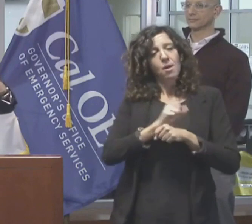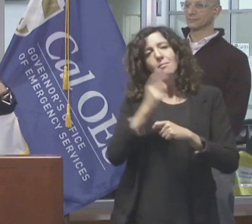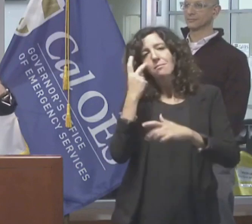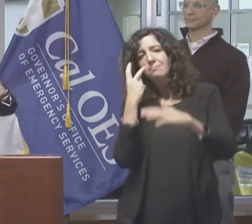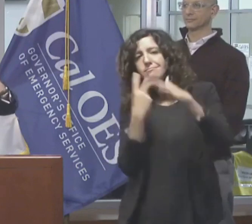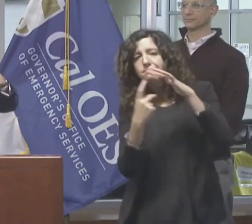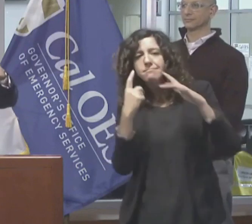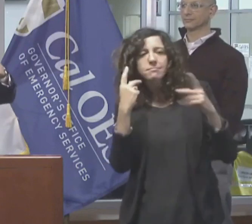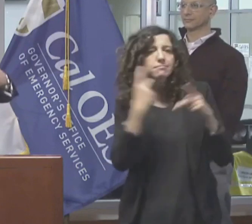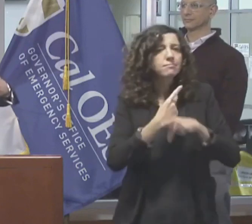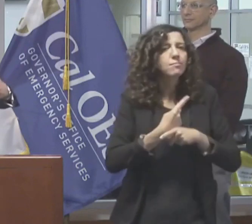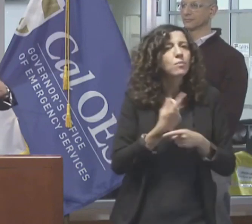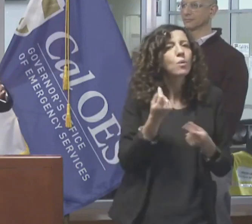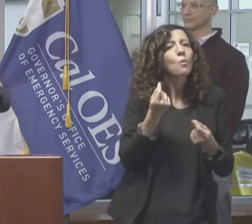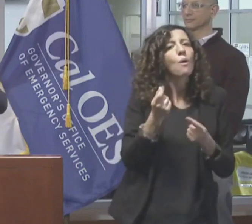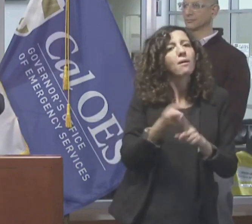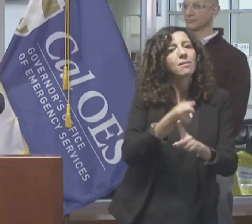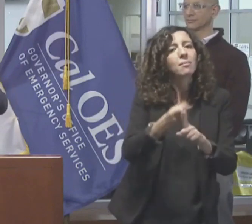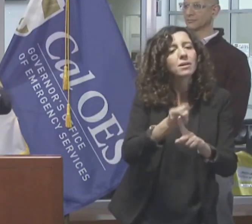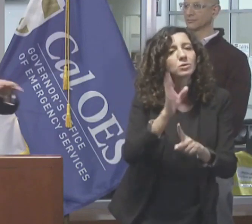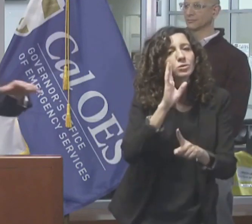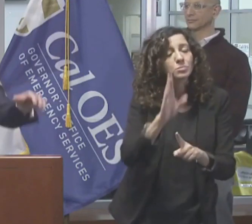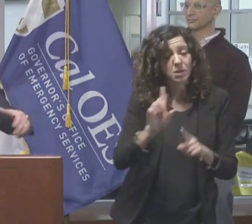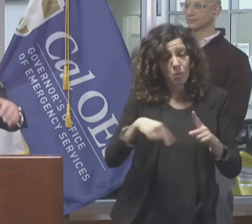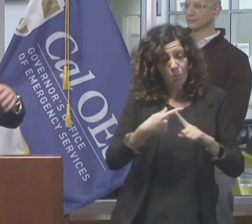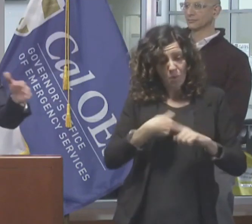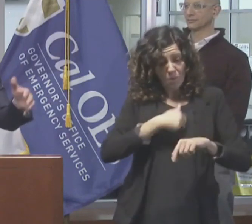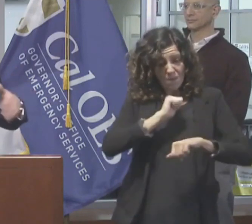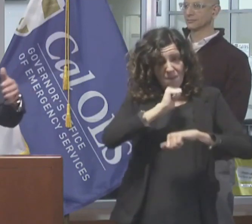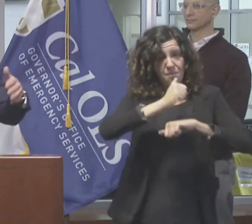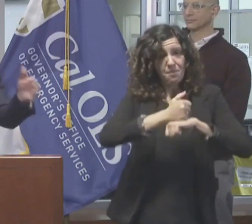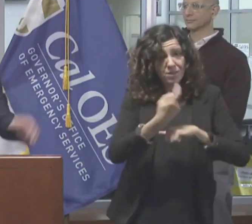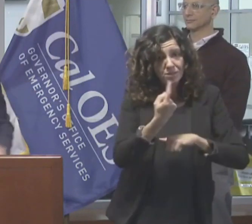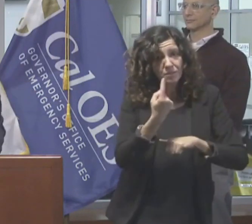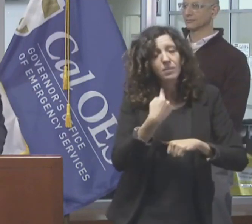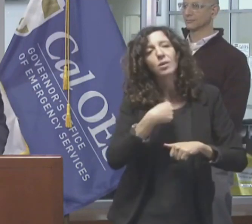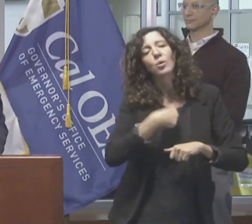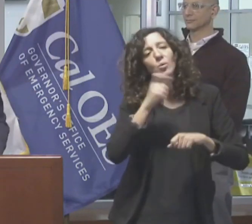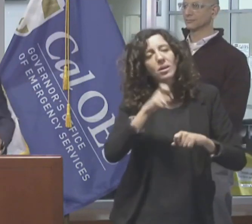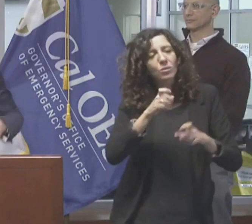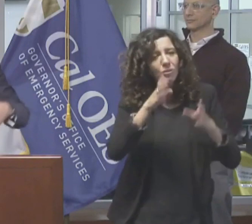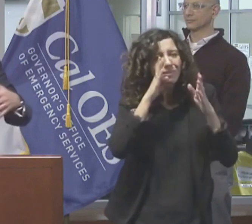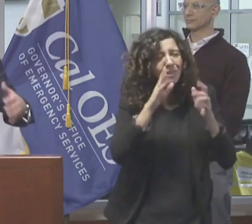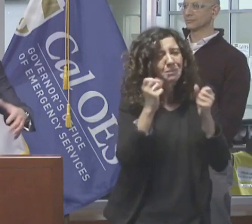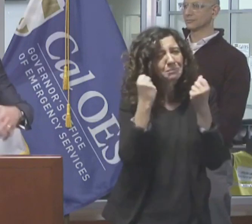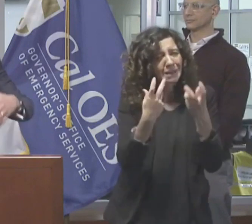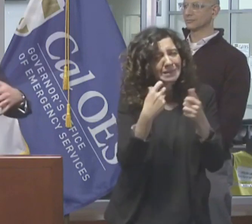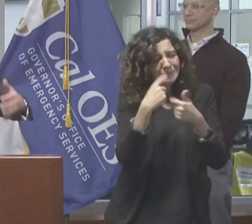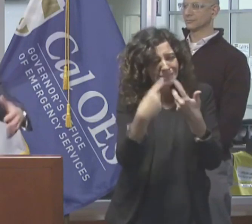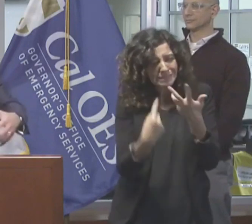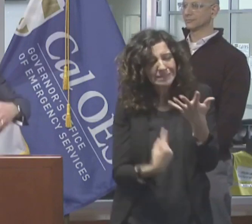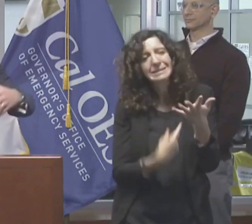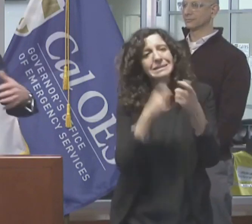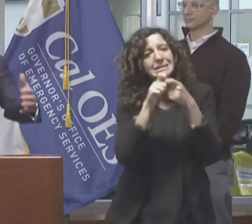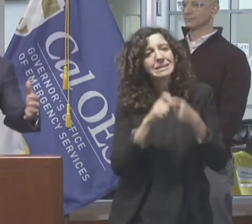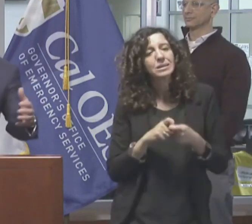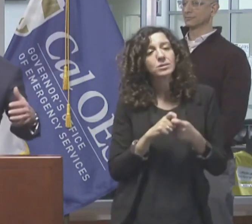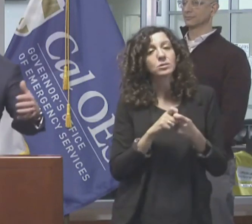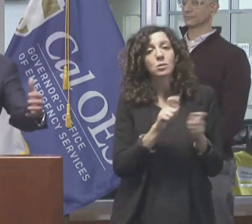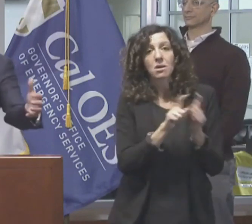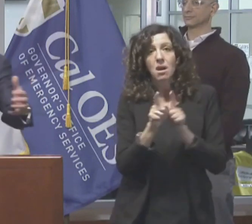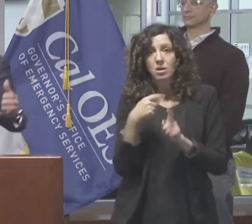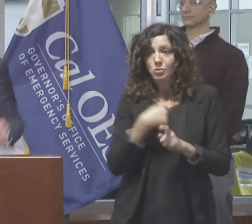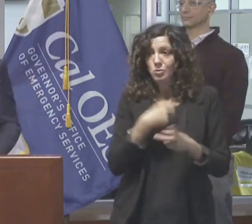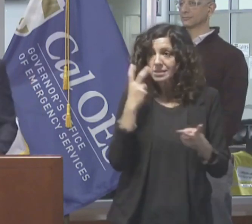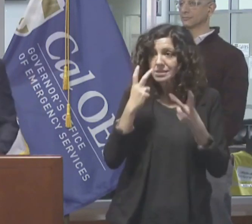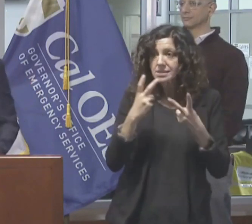application. And in the implementation, there's a lot of difficult things that we need to attend to. And so as this gets socialized and we see